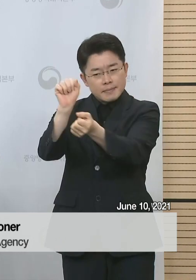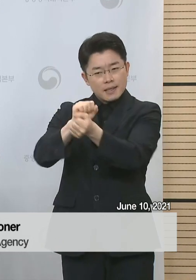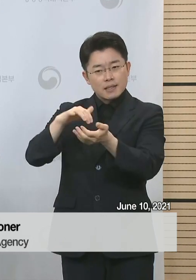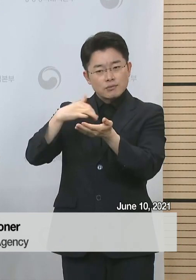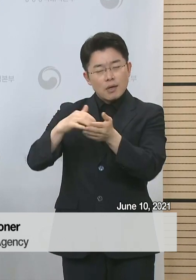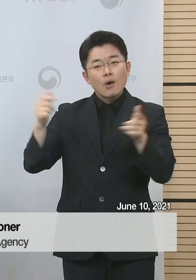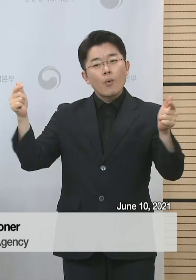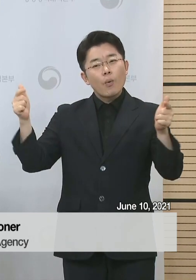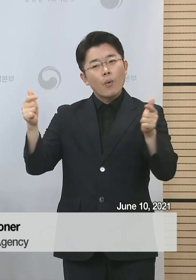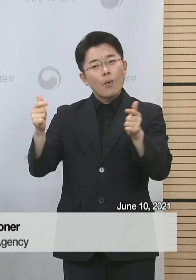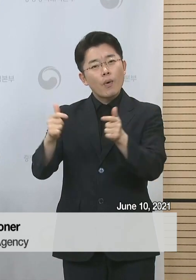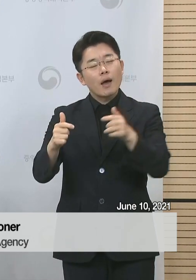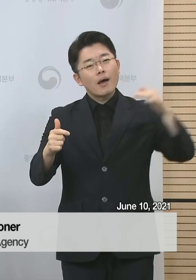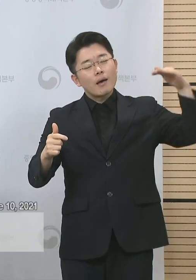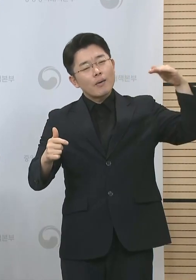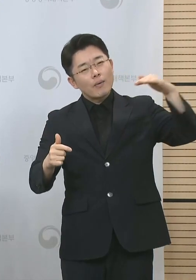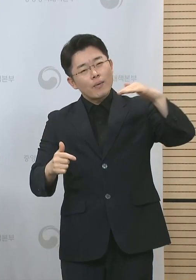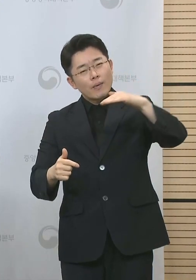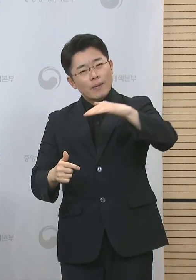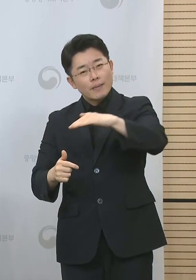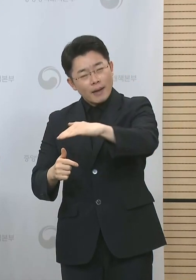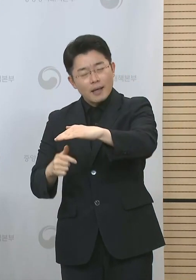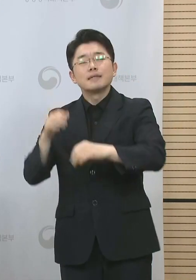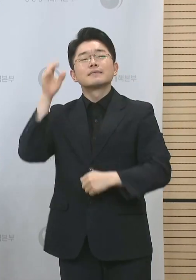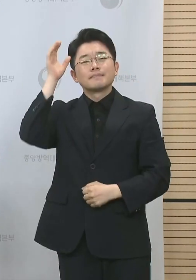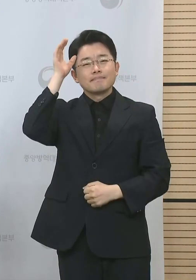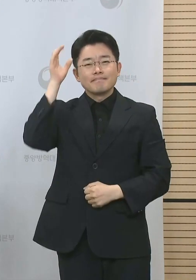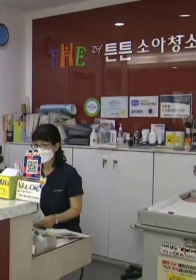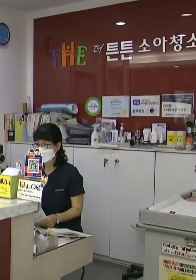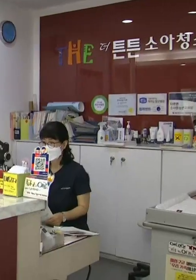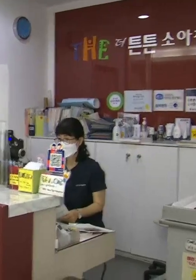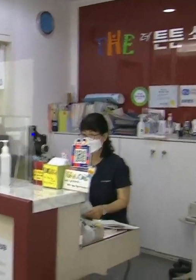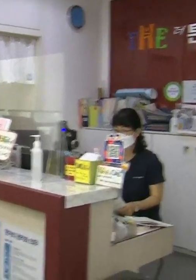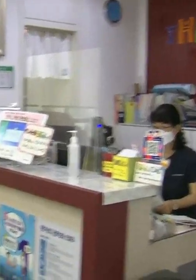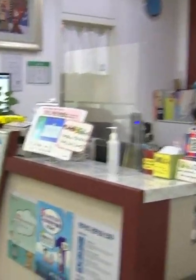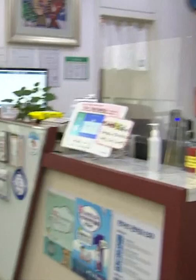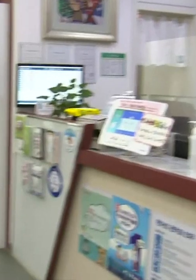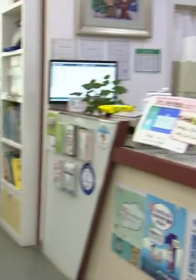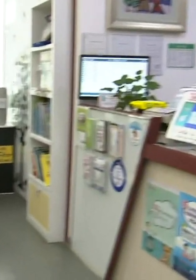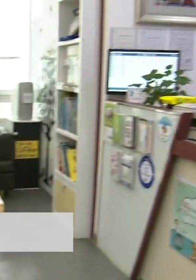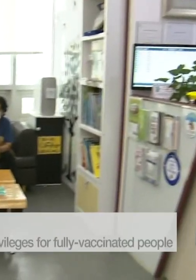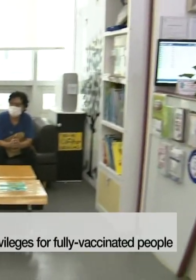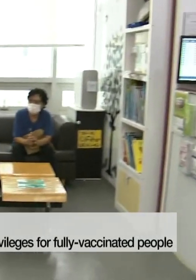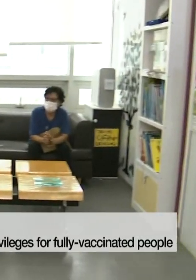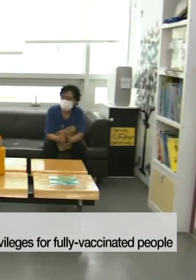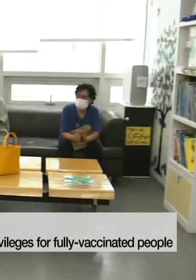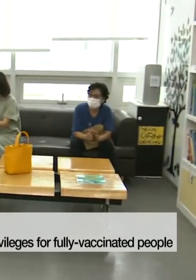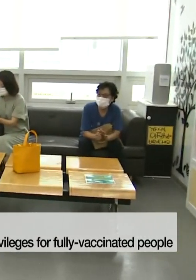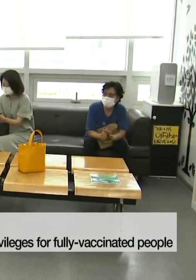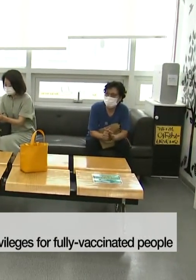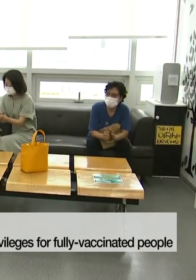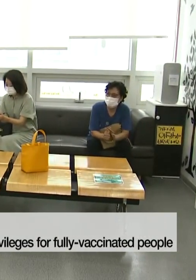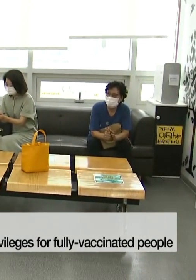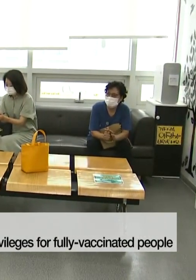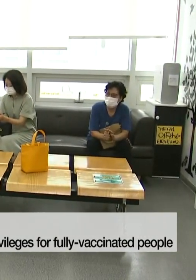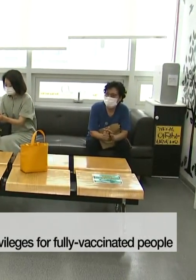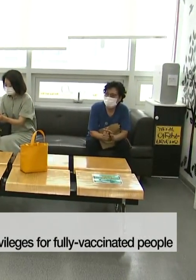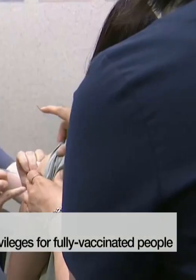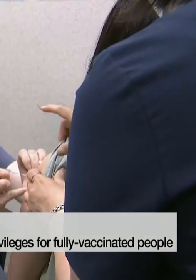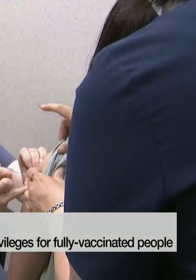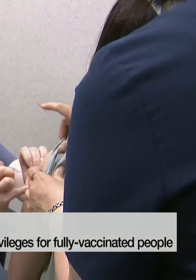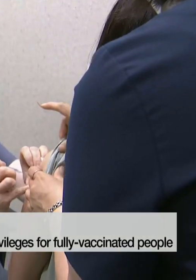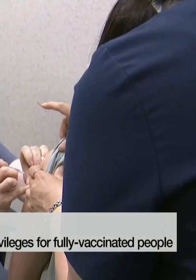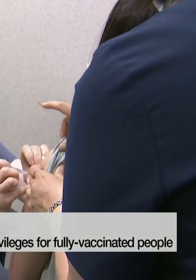that we continue to maintain our prevention efforts. The country is hoping to achieve herd immunity earlier than its